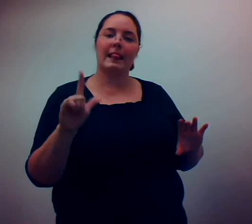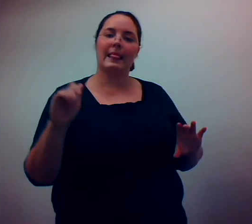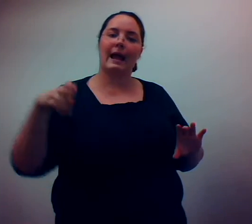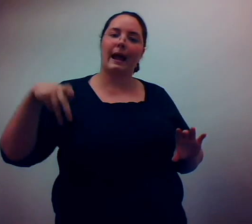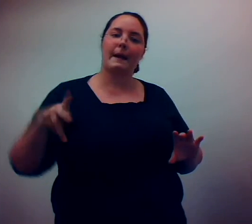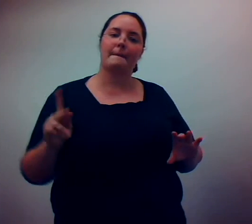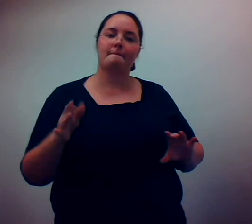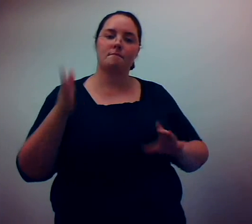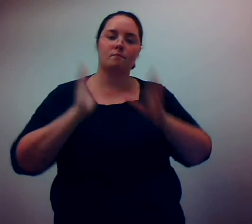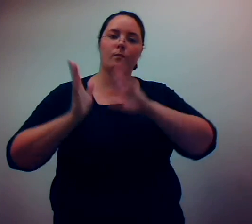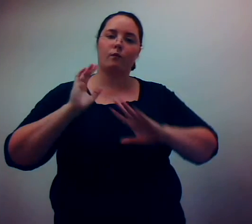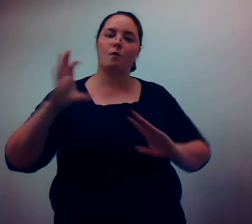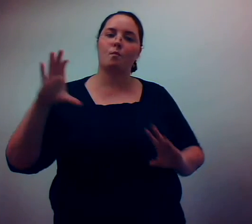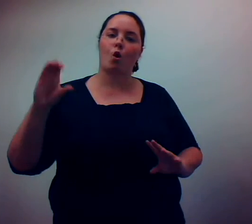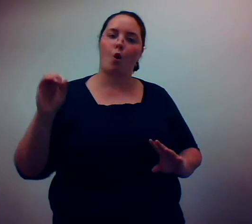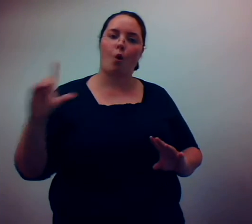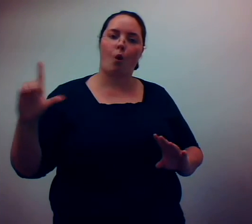brass rail lamps.